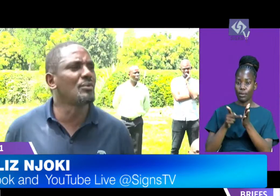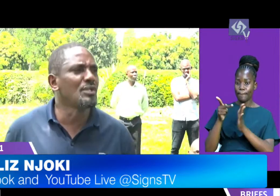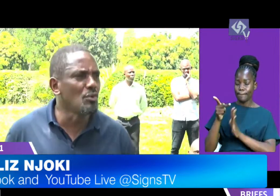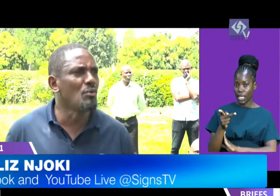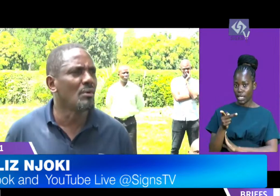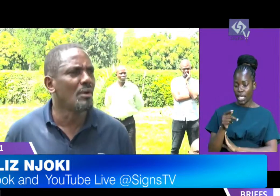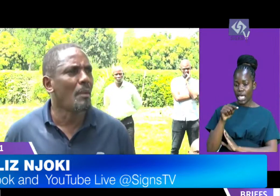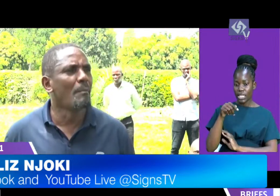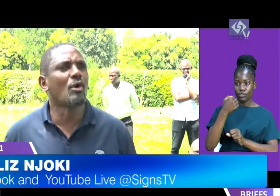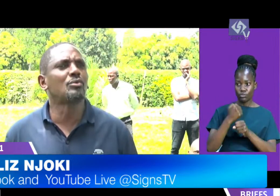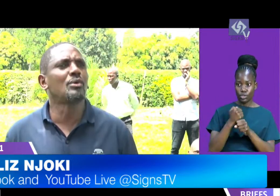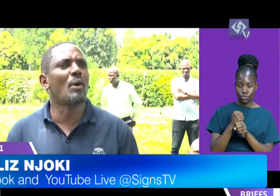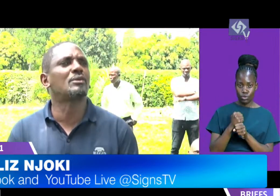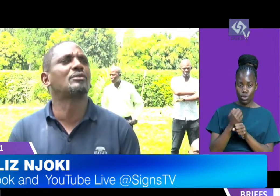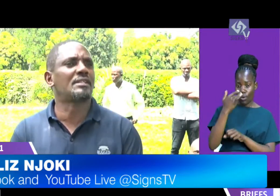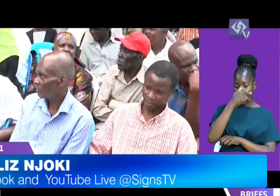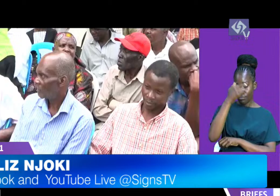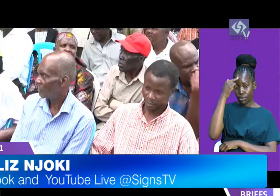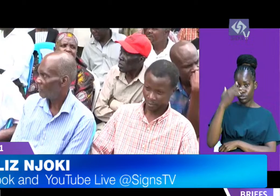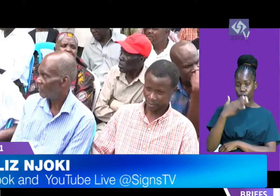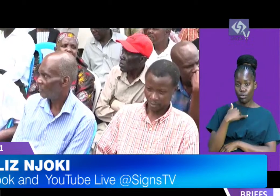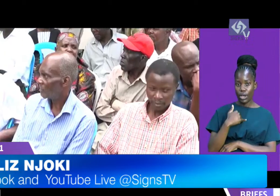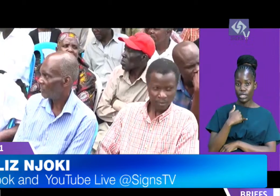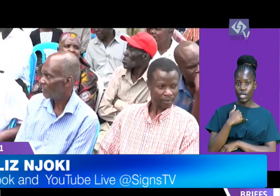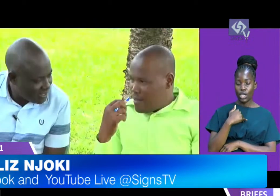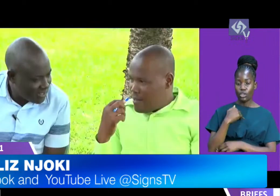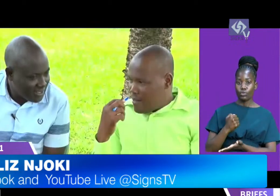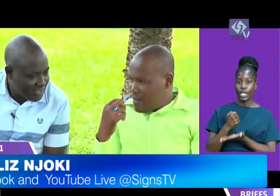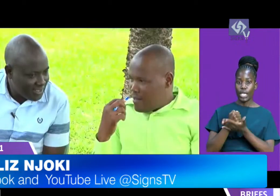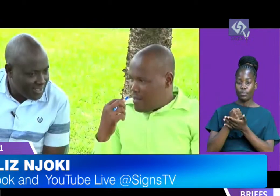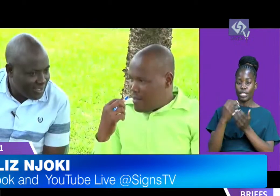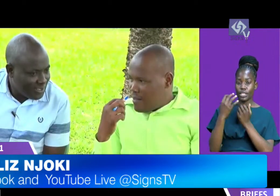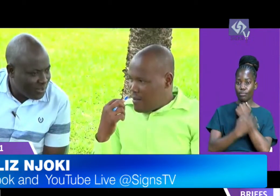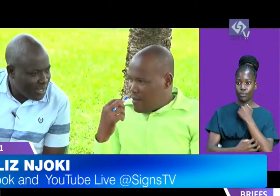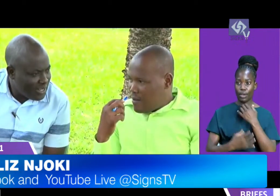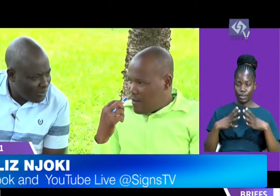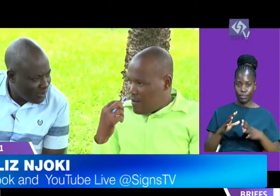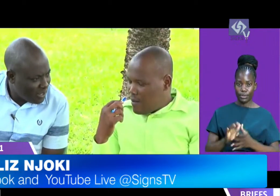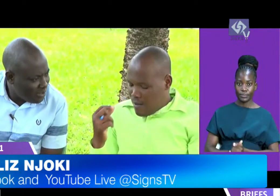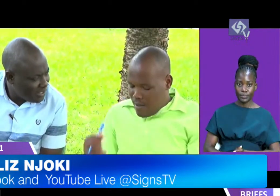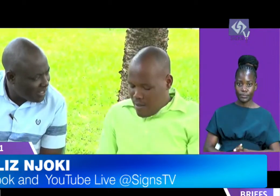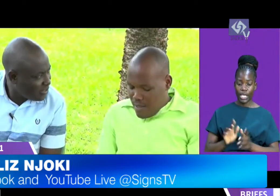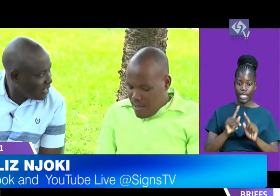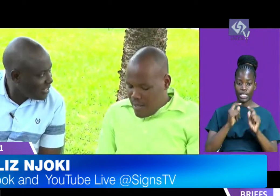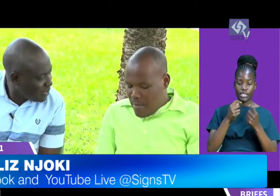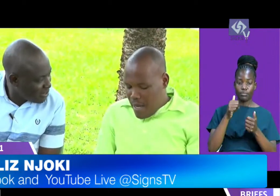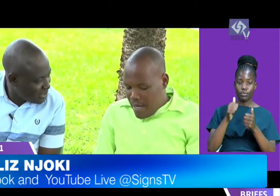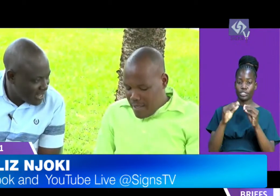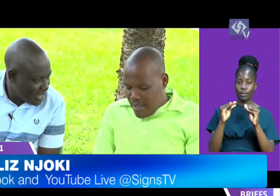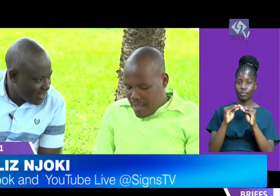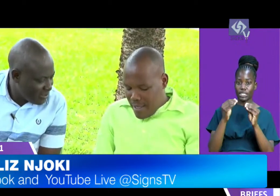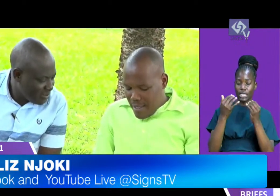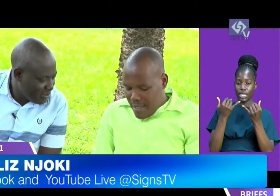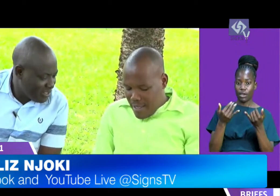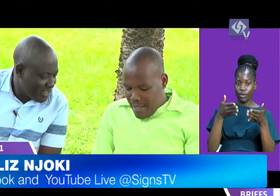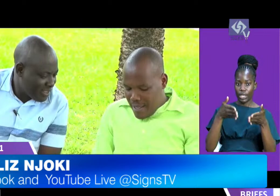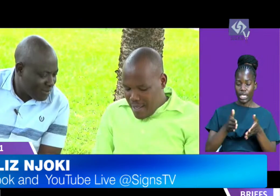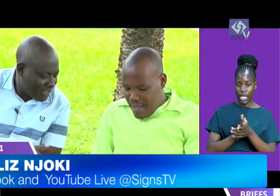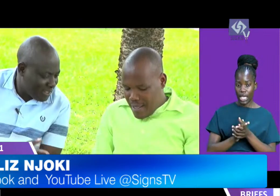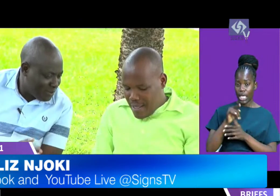we do because we want to touch the poor people. The team that are meeting now here, these are village elders